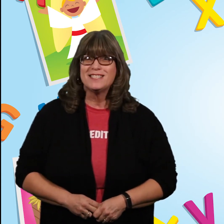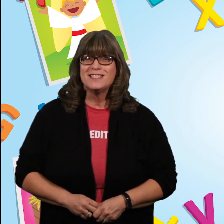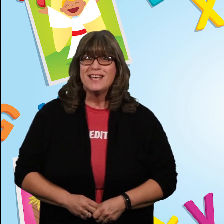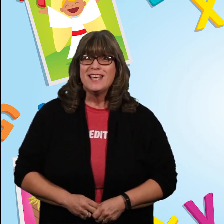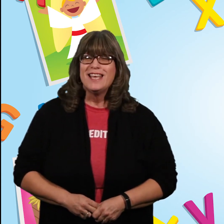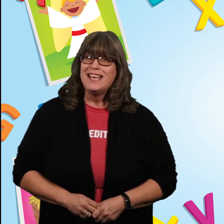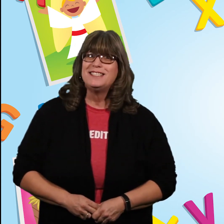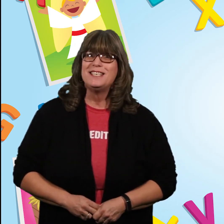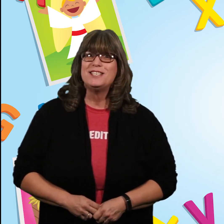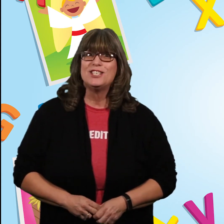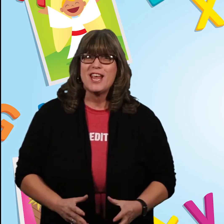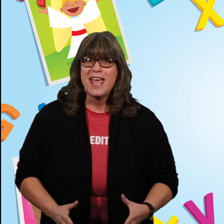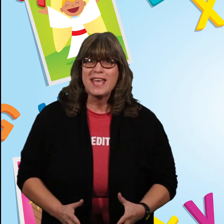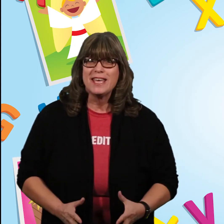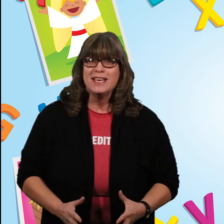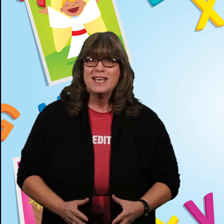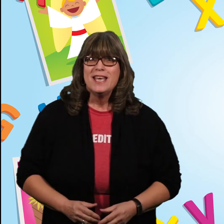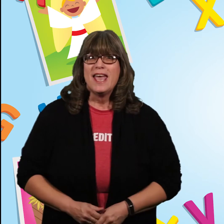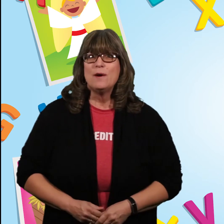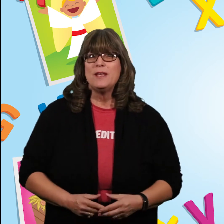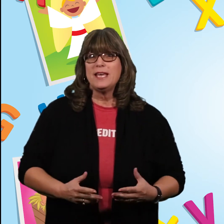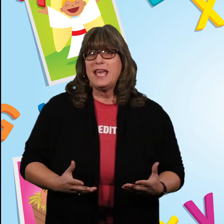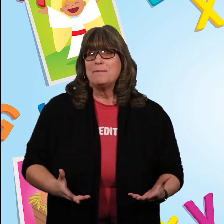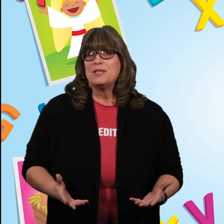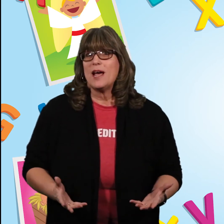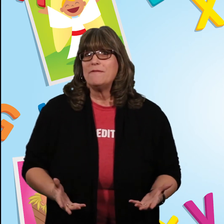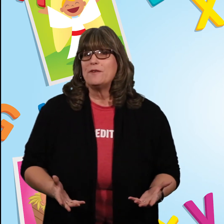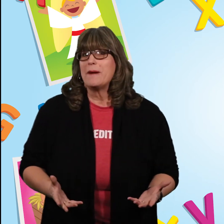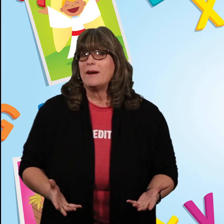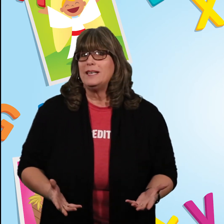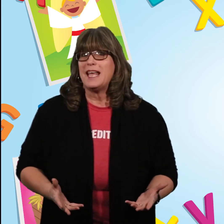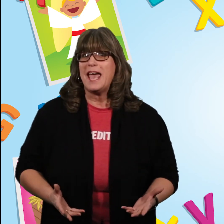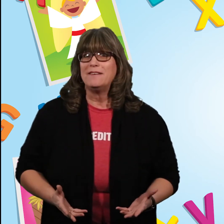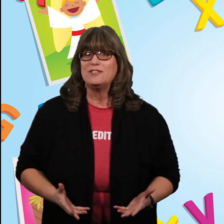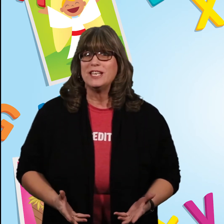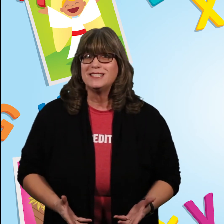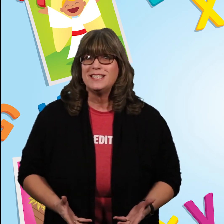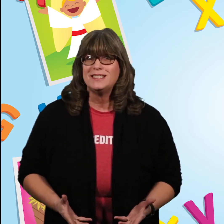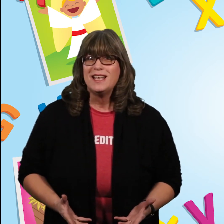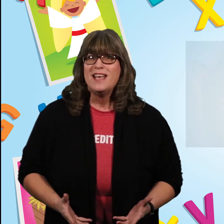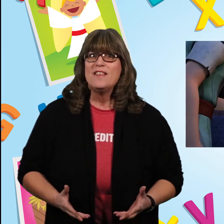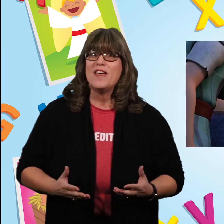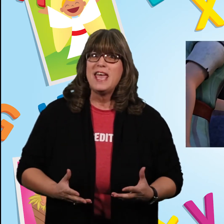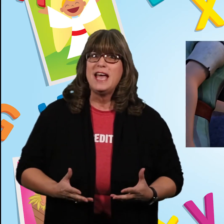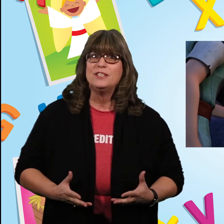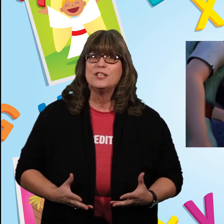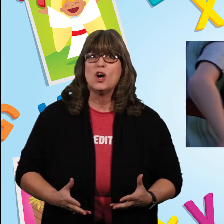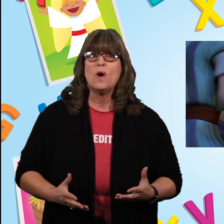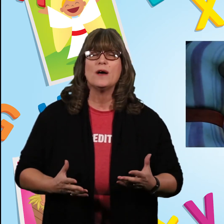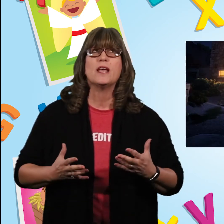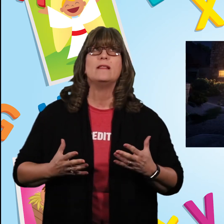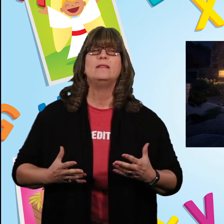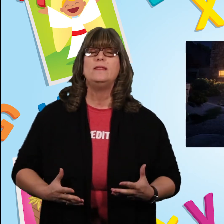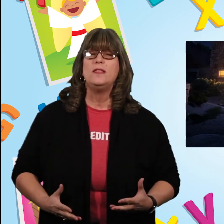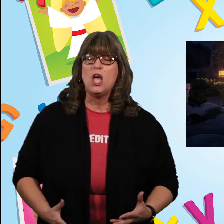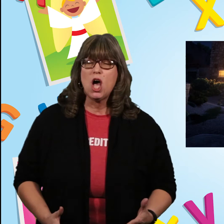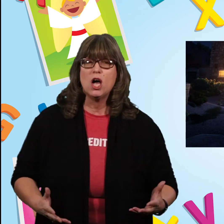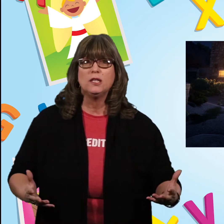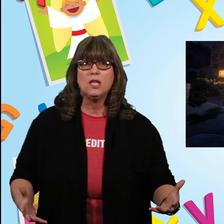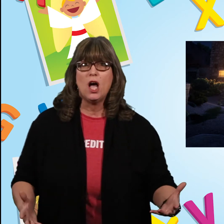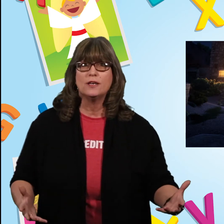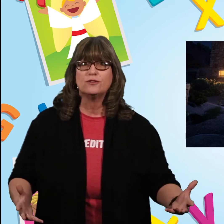Yes! It's a J And when it came time for Mary to have Jesus They had to go on a